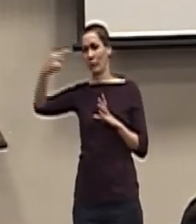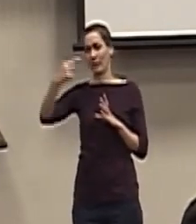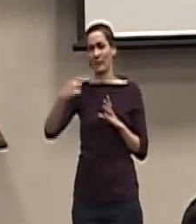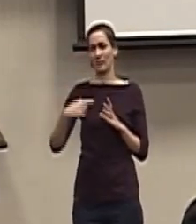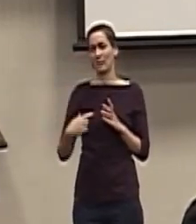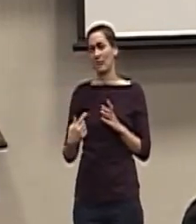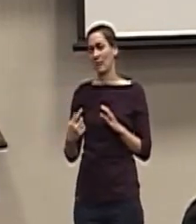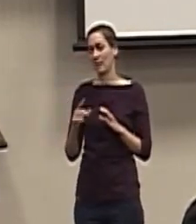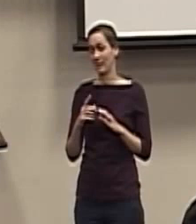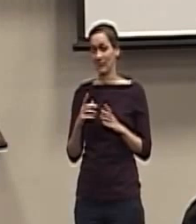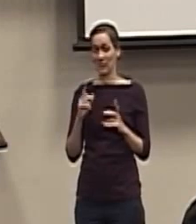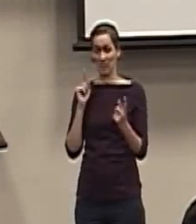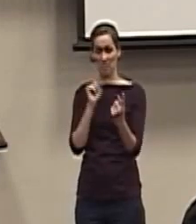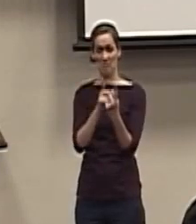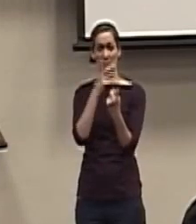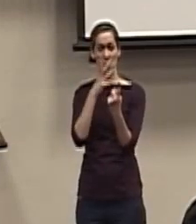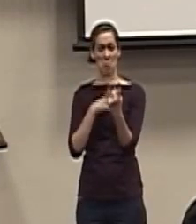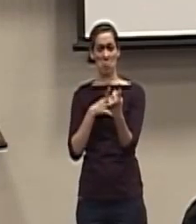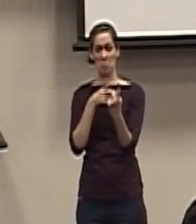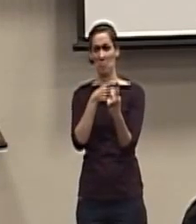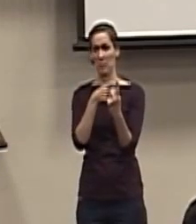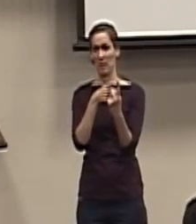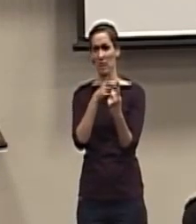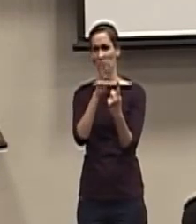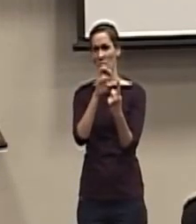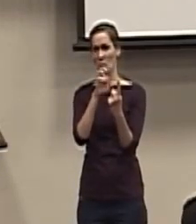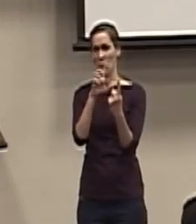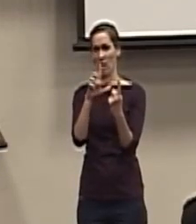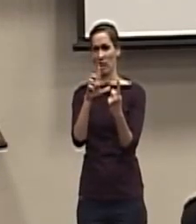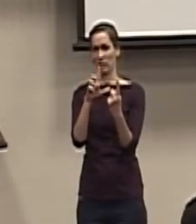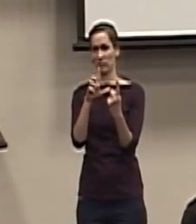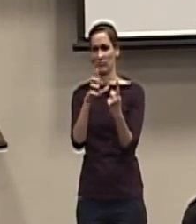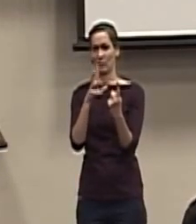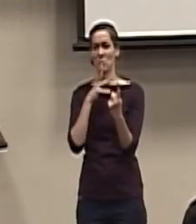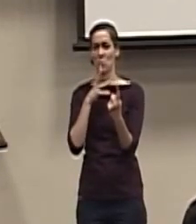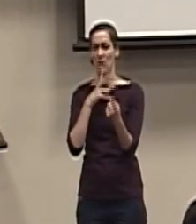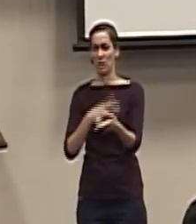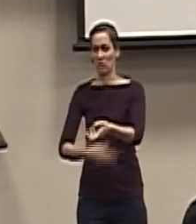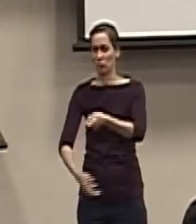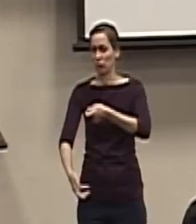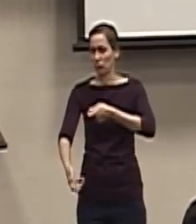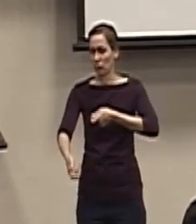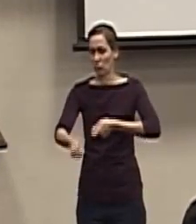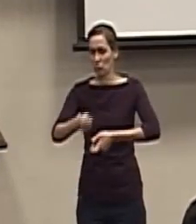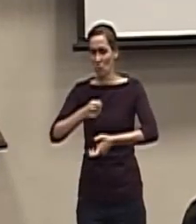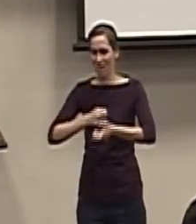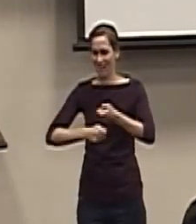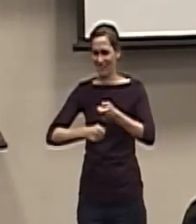well that was drawing water in the heat of the day.